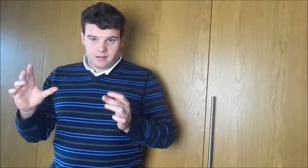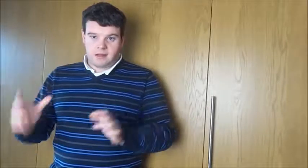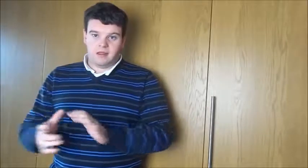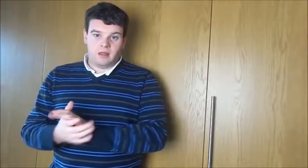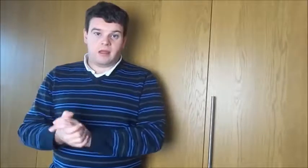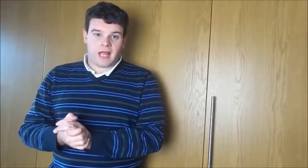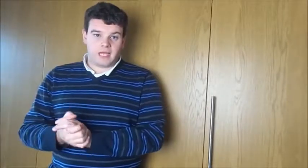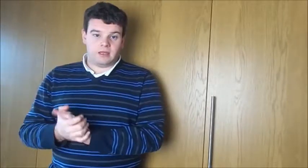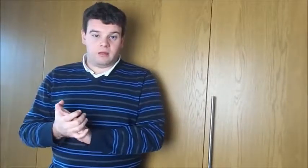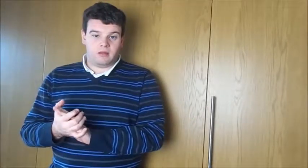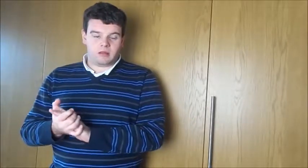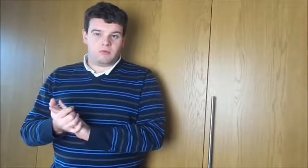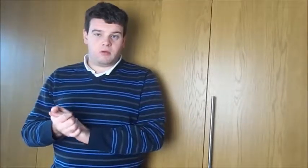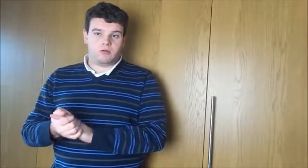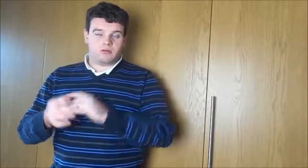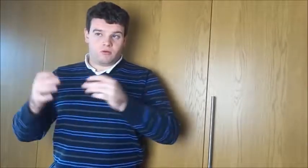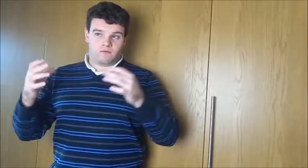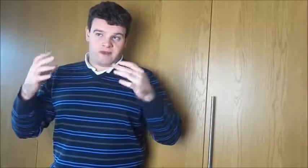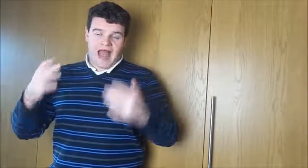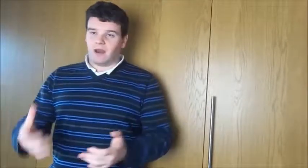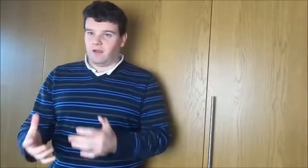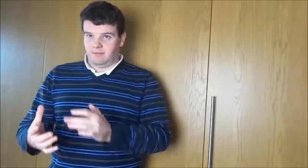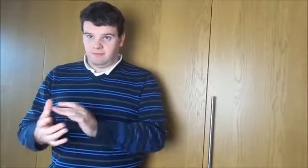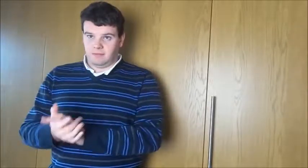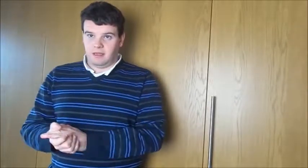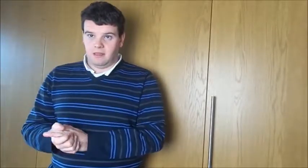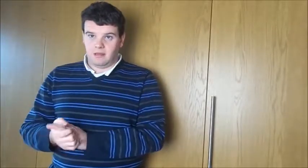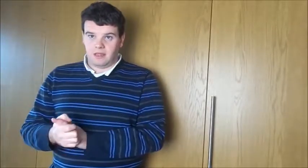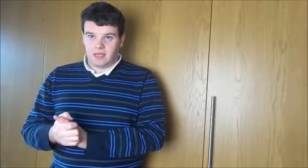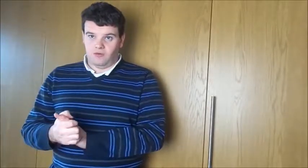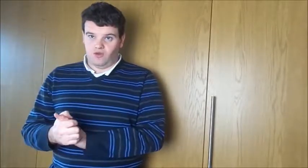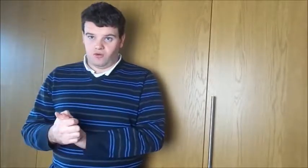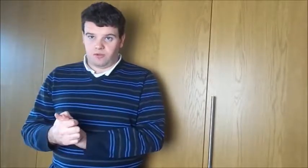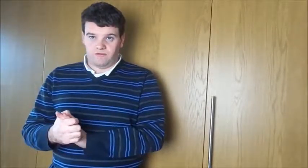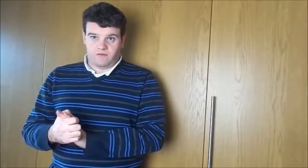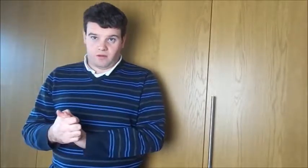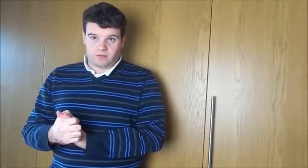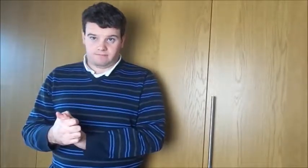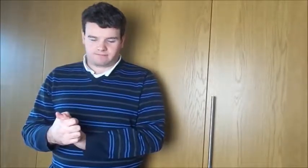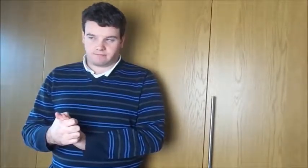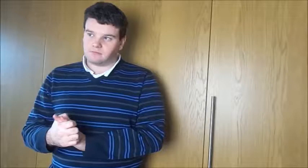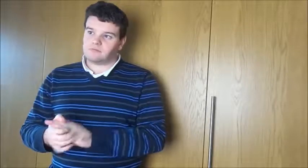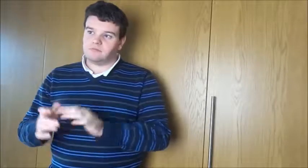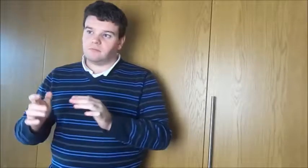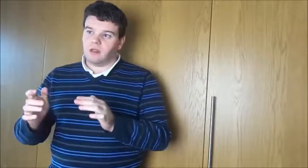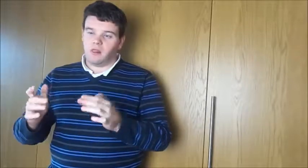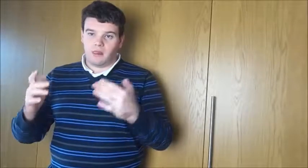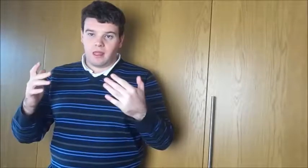she had some sort of an ally in George III.